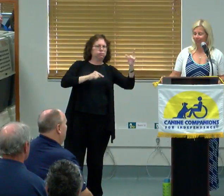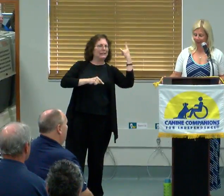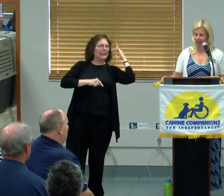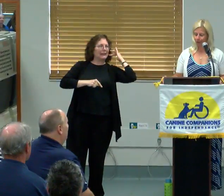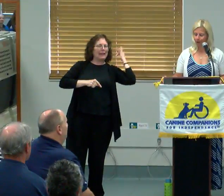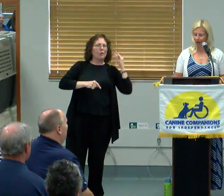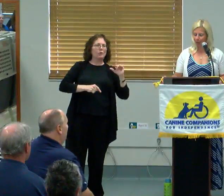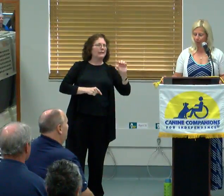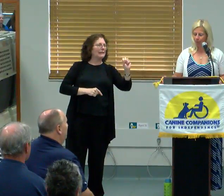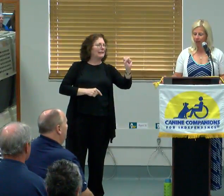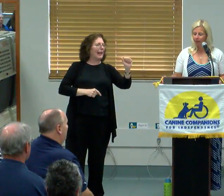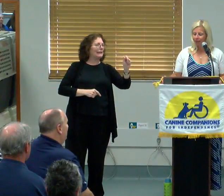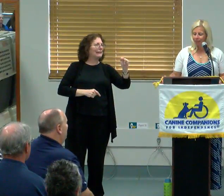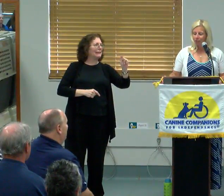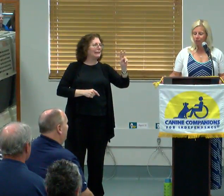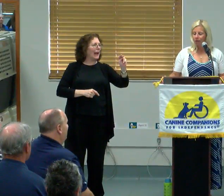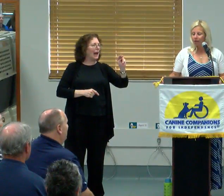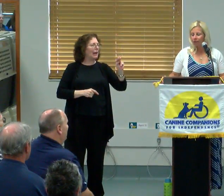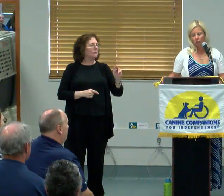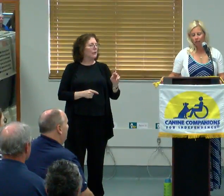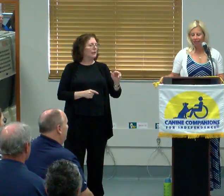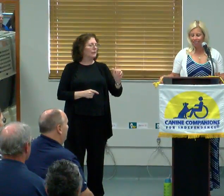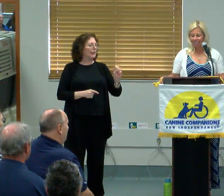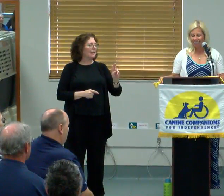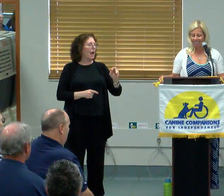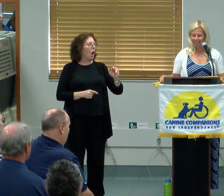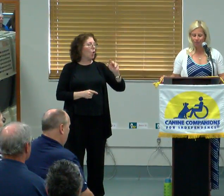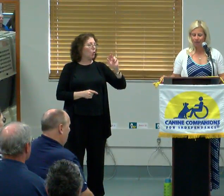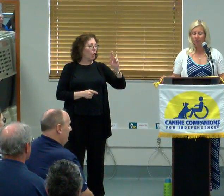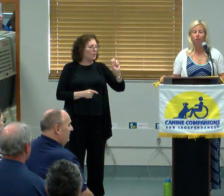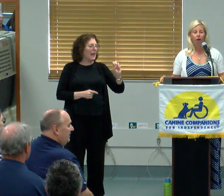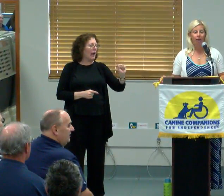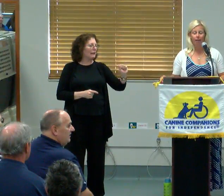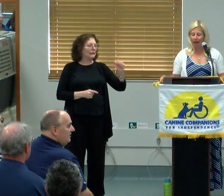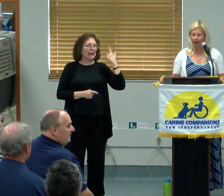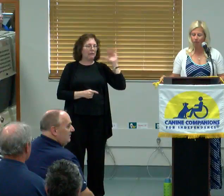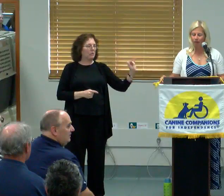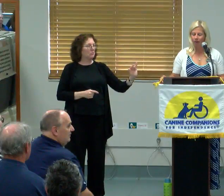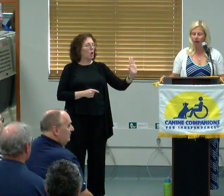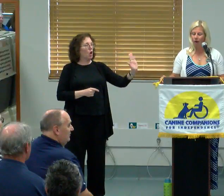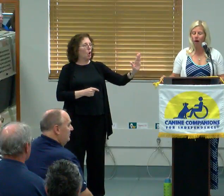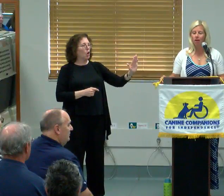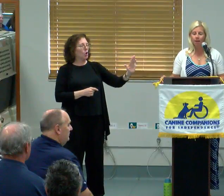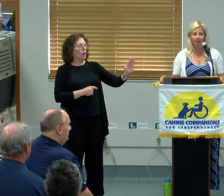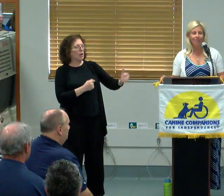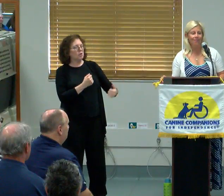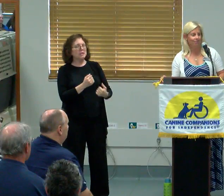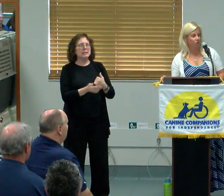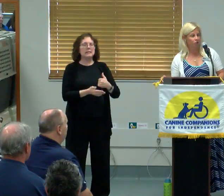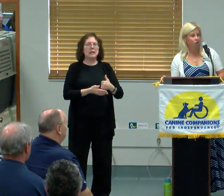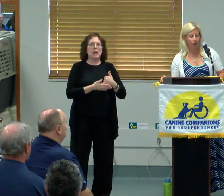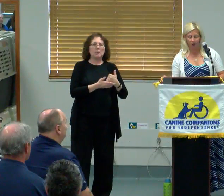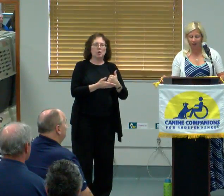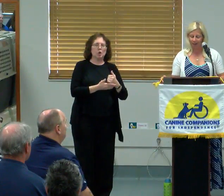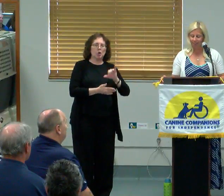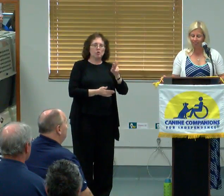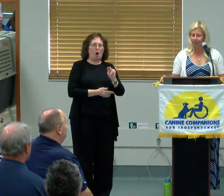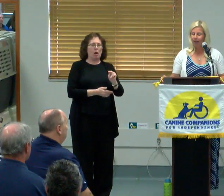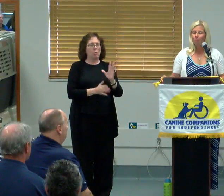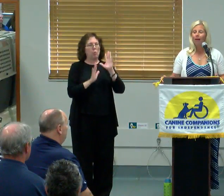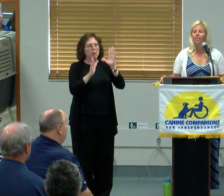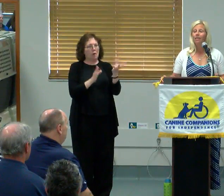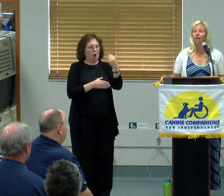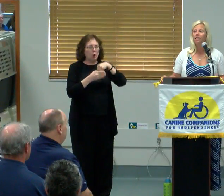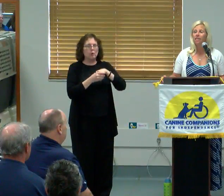Santa Rosa, California. Jody and her training assistant husband, John, have been a nice addition to our